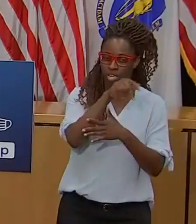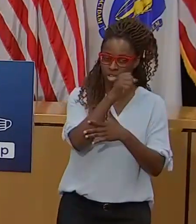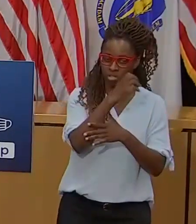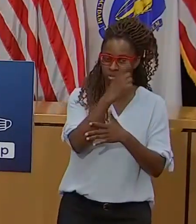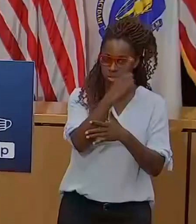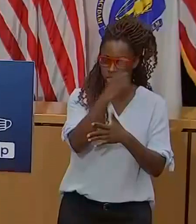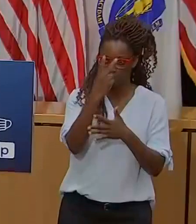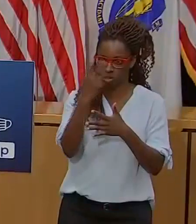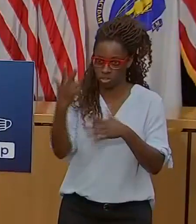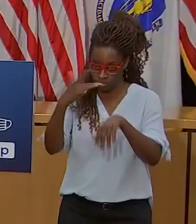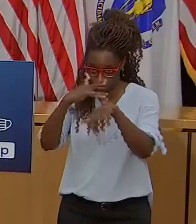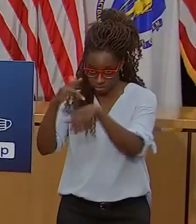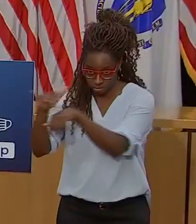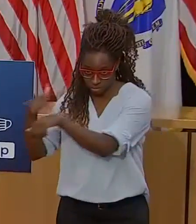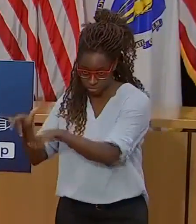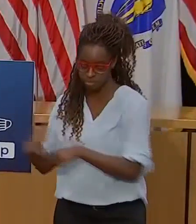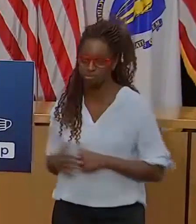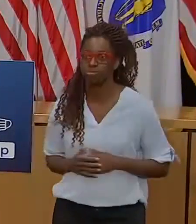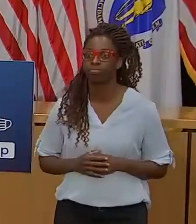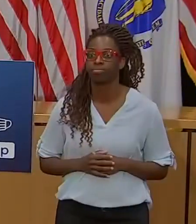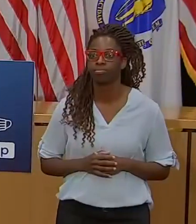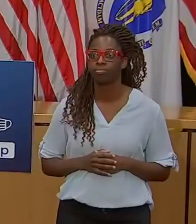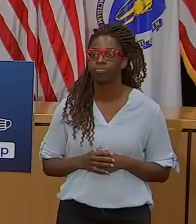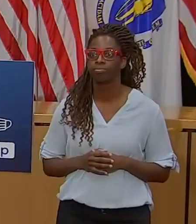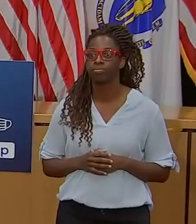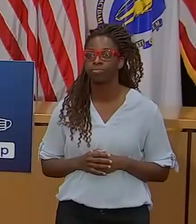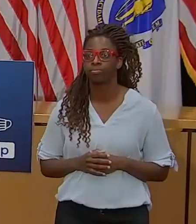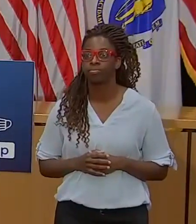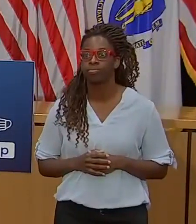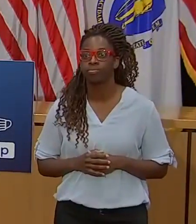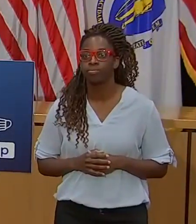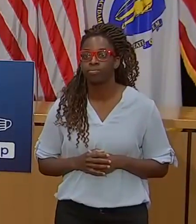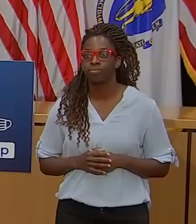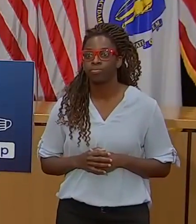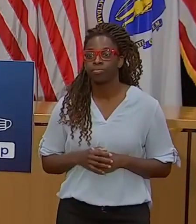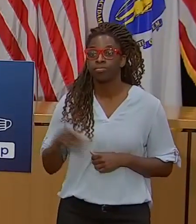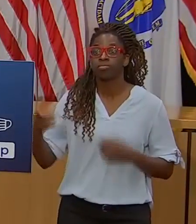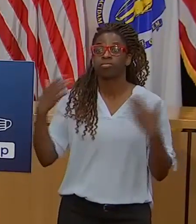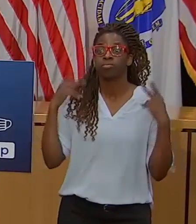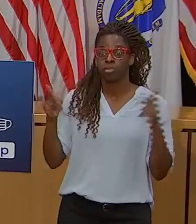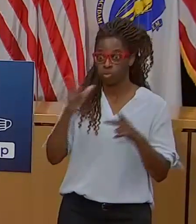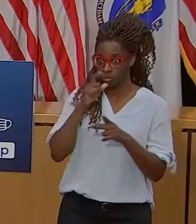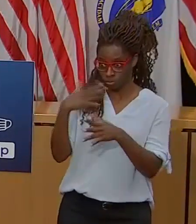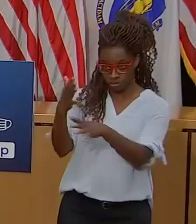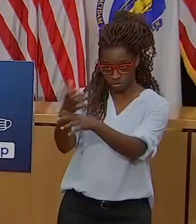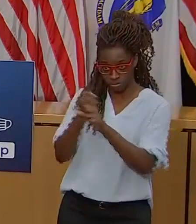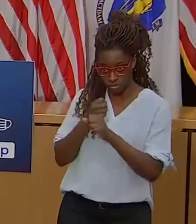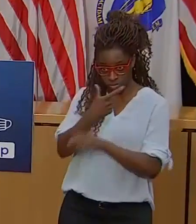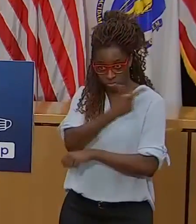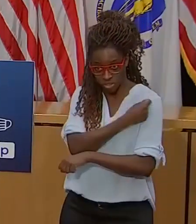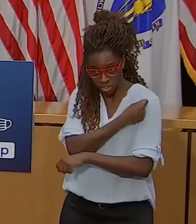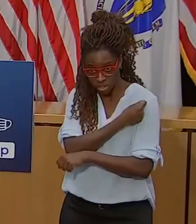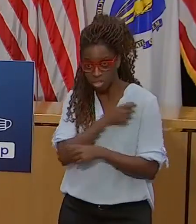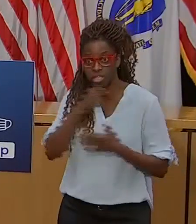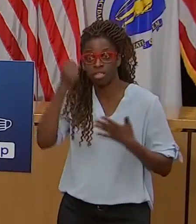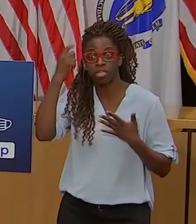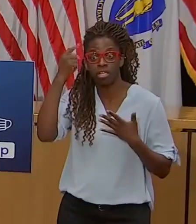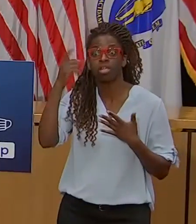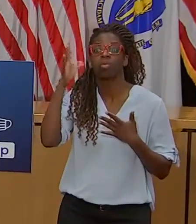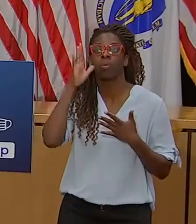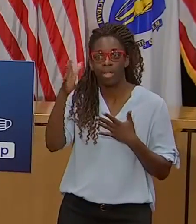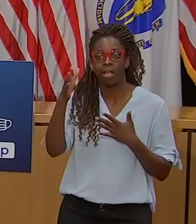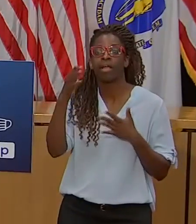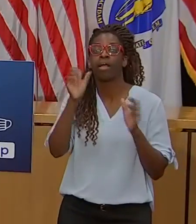public under the age of 65, is still months away. It's still too early, and there are too